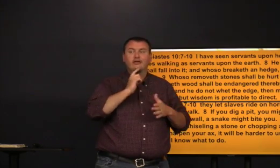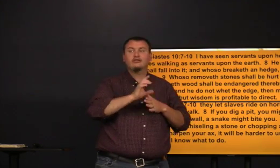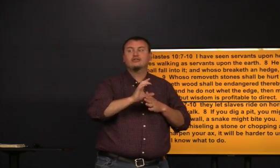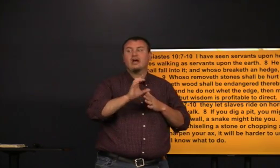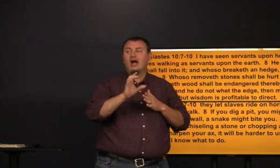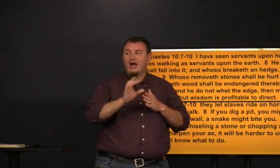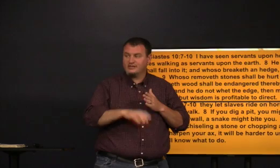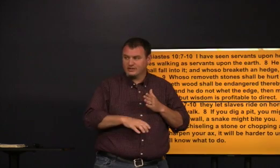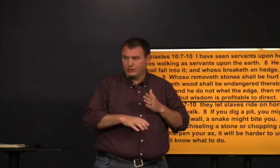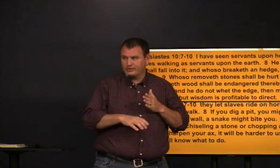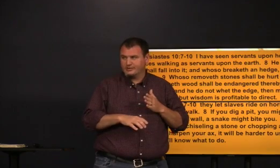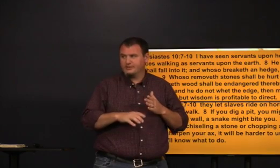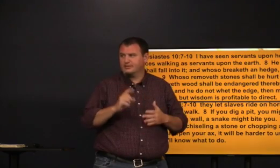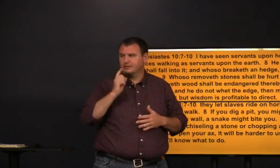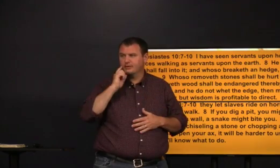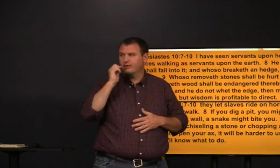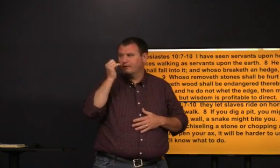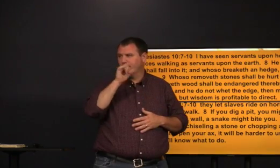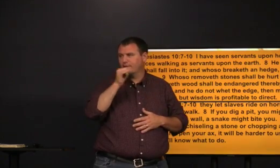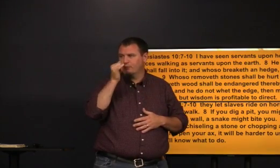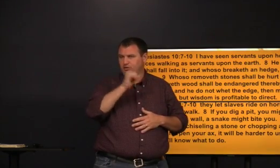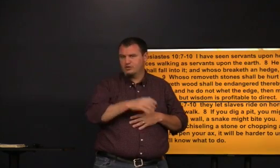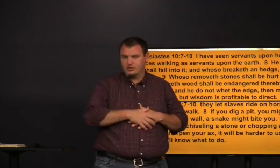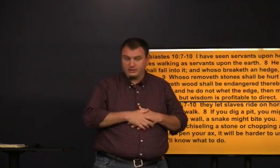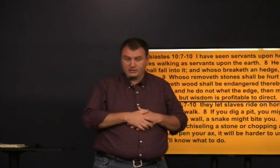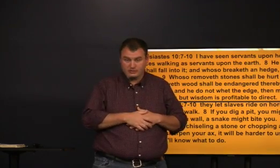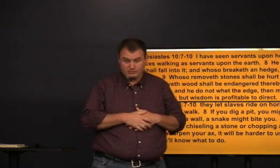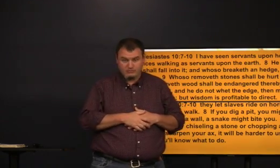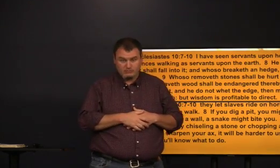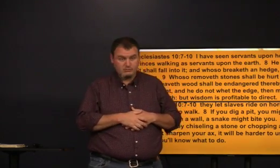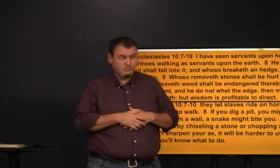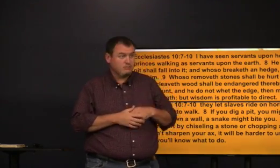there's consequences for foolishness.